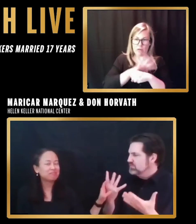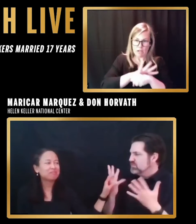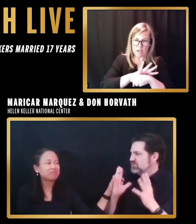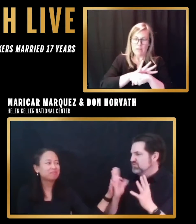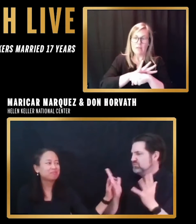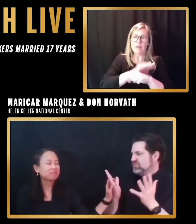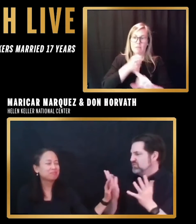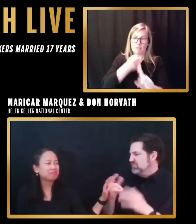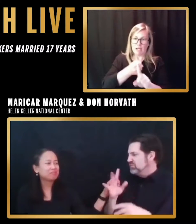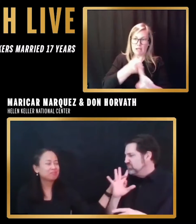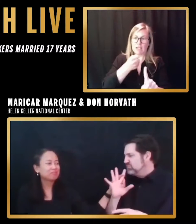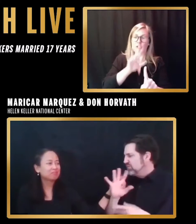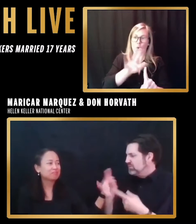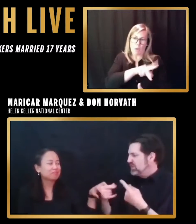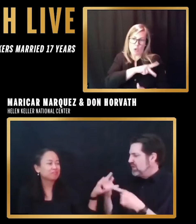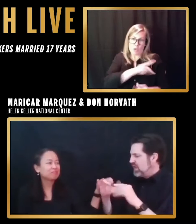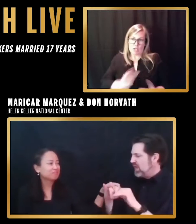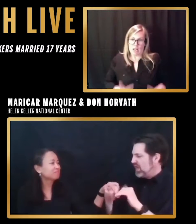of weeks now?